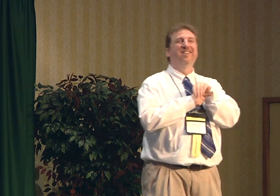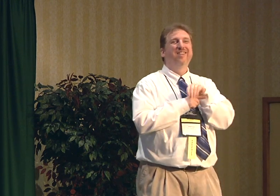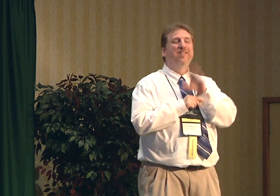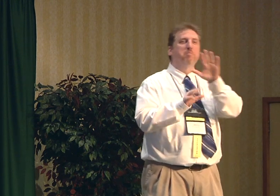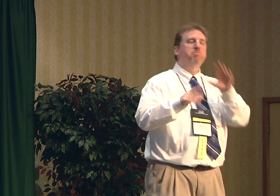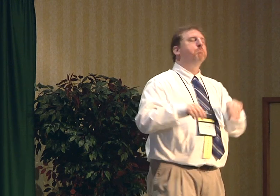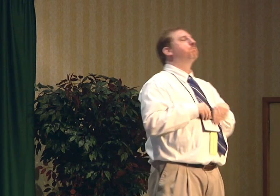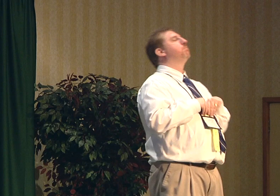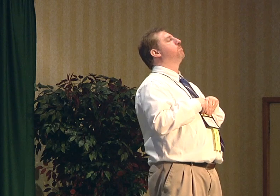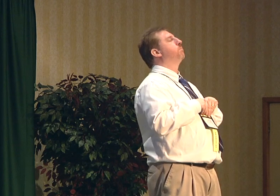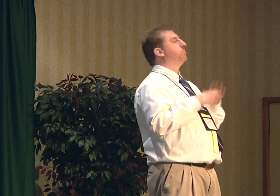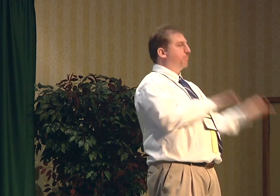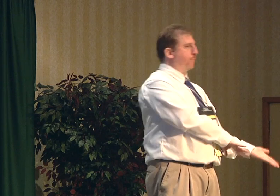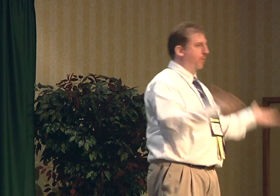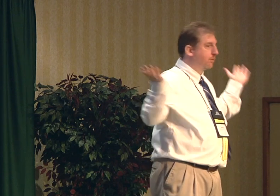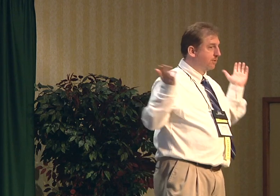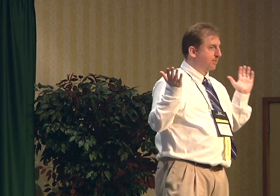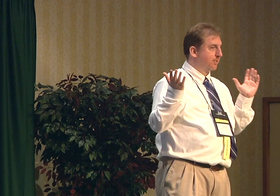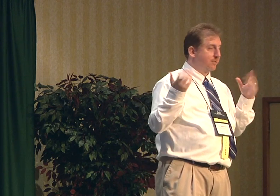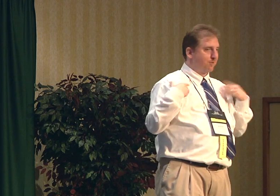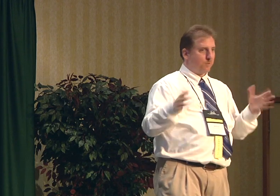So we need to be involved in our health care.